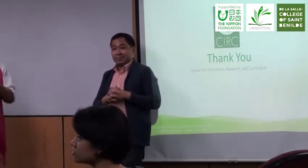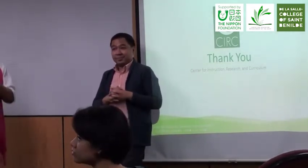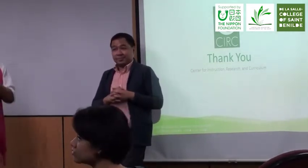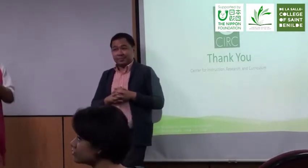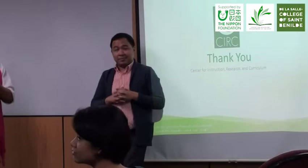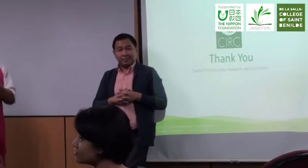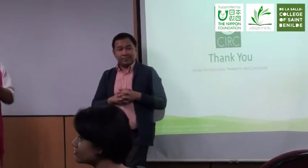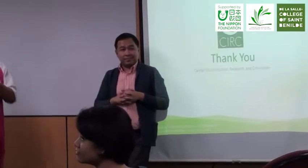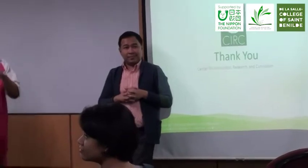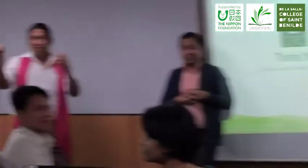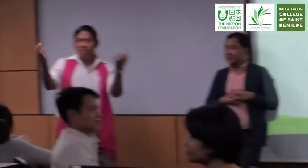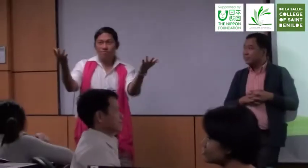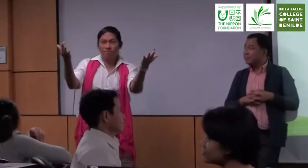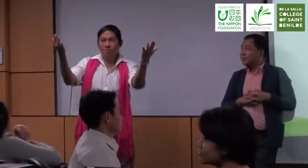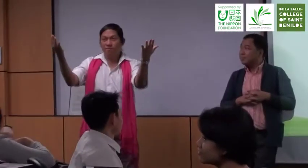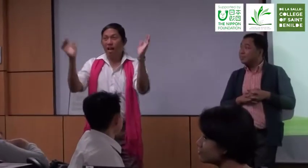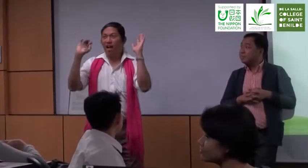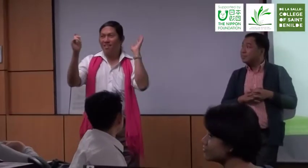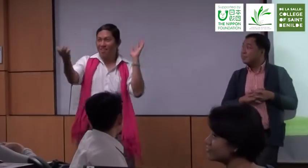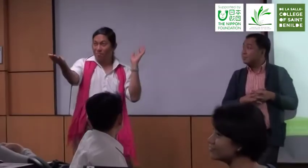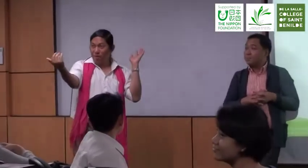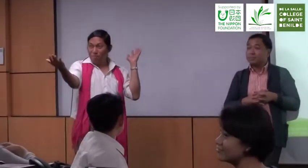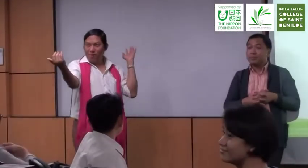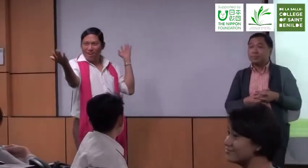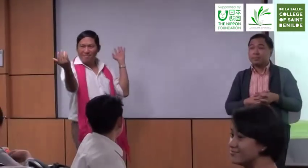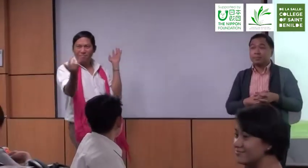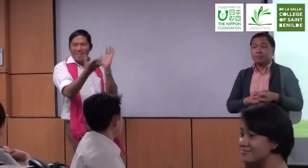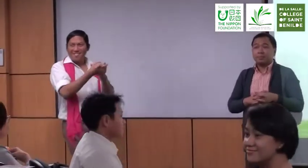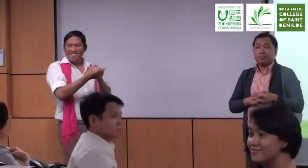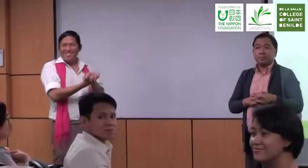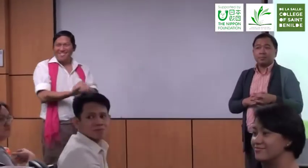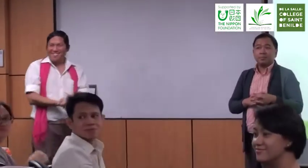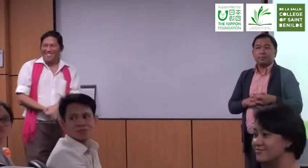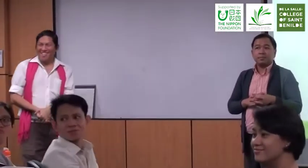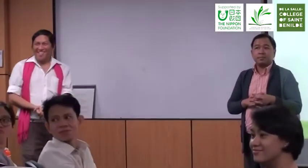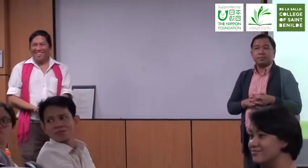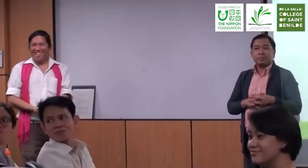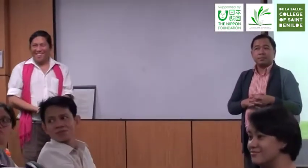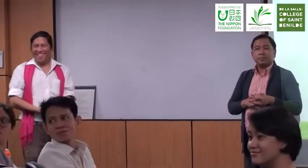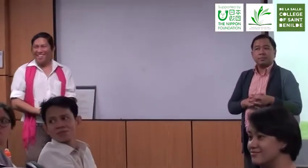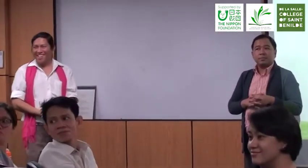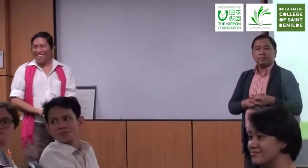Okay? Answer the question? Alright,